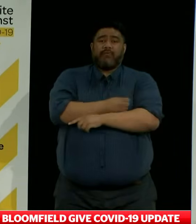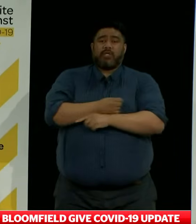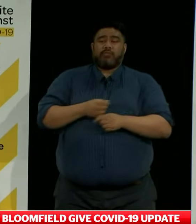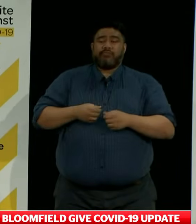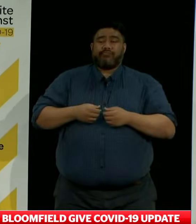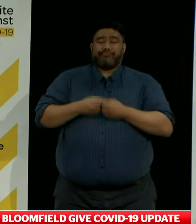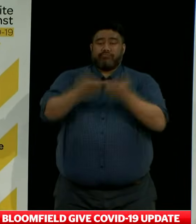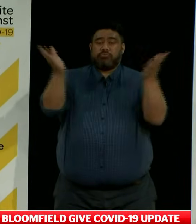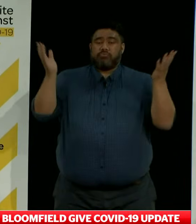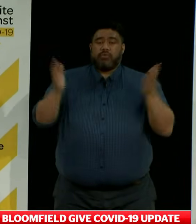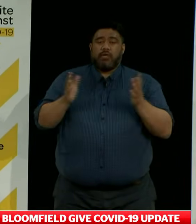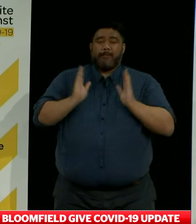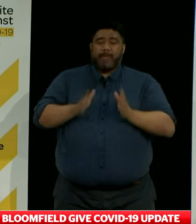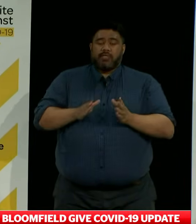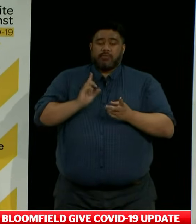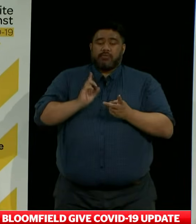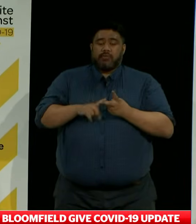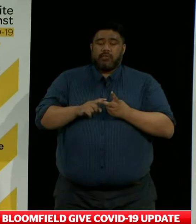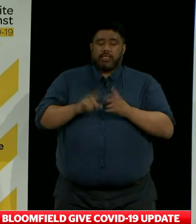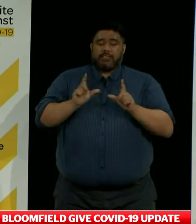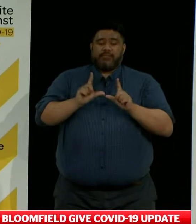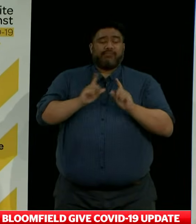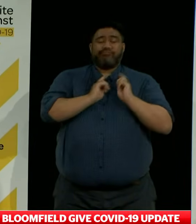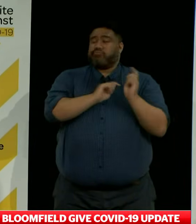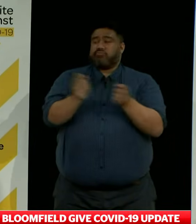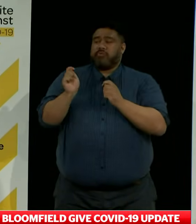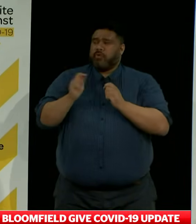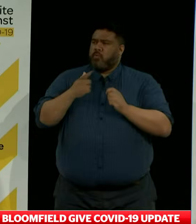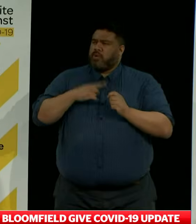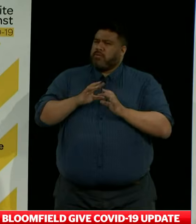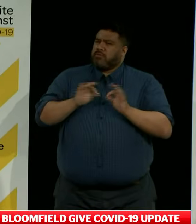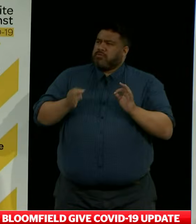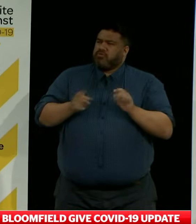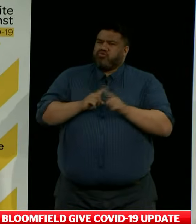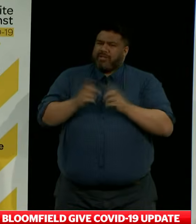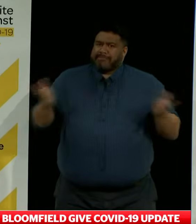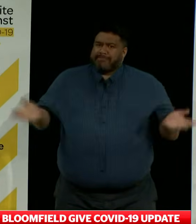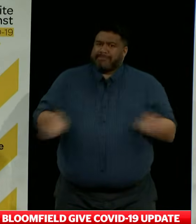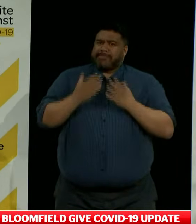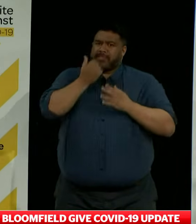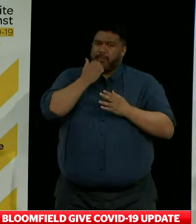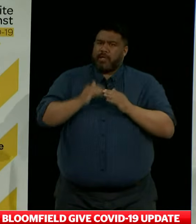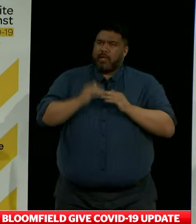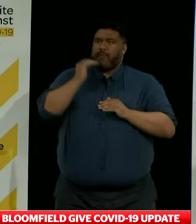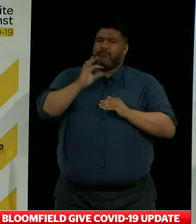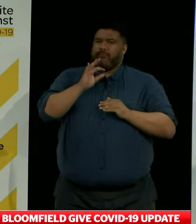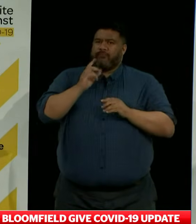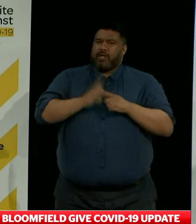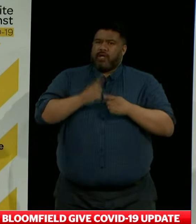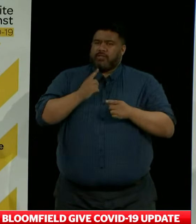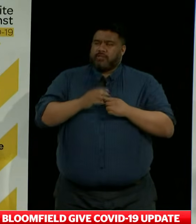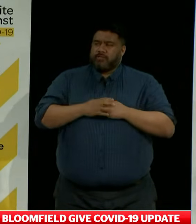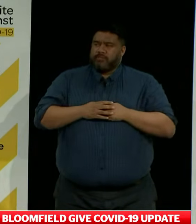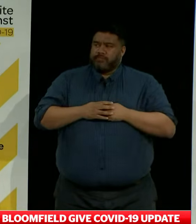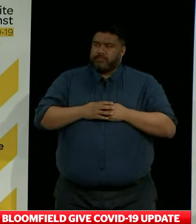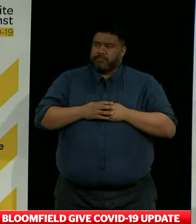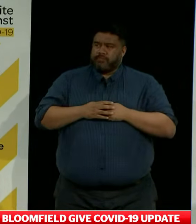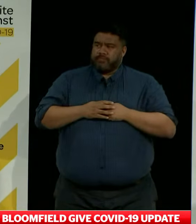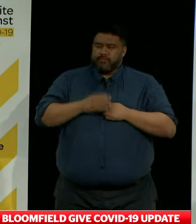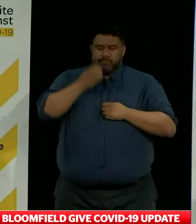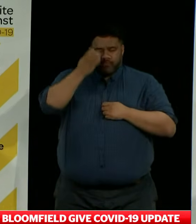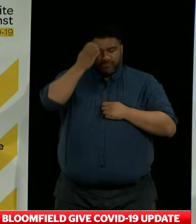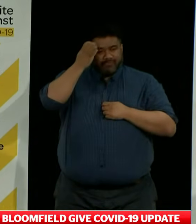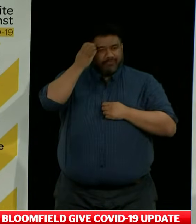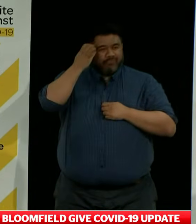vaccination certificates to try and get the vaccination rates up faster? So, of course,